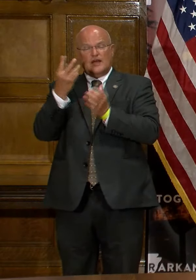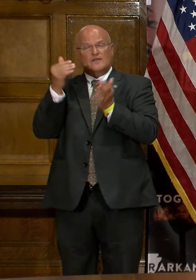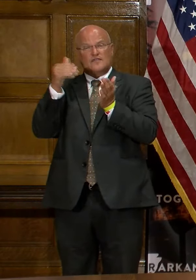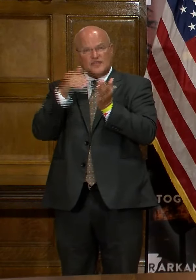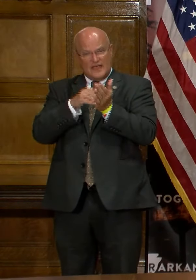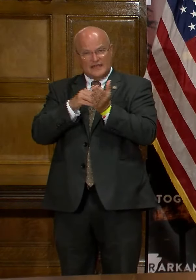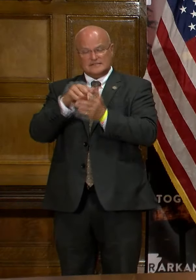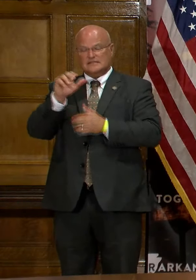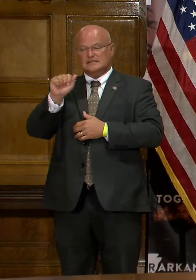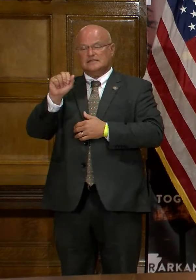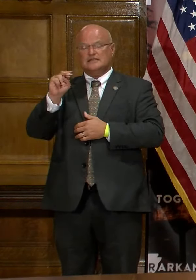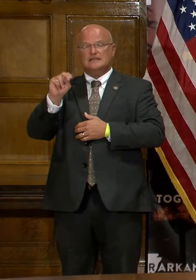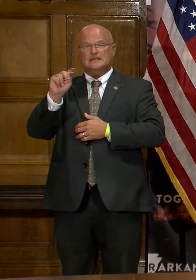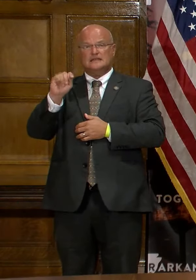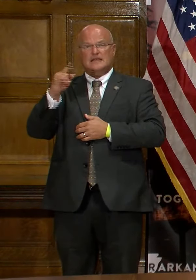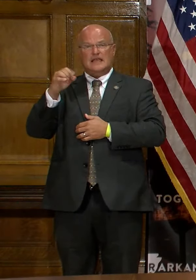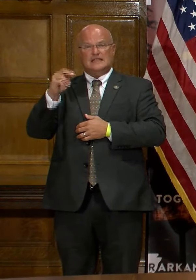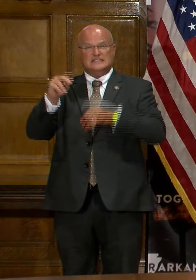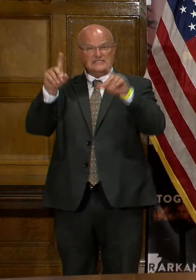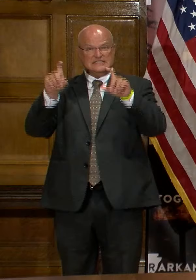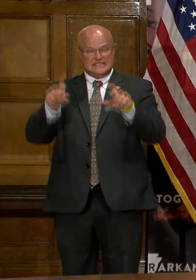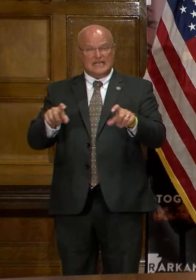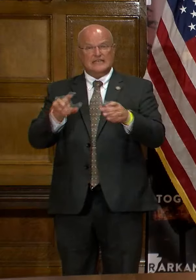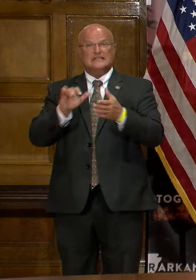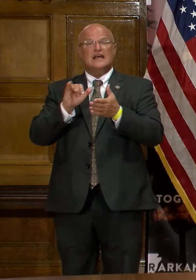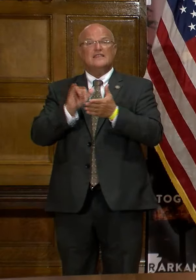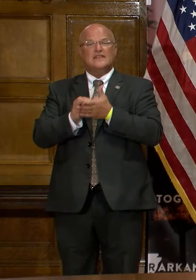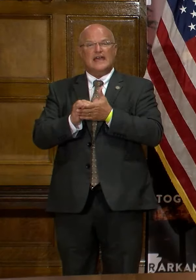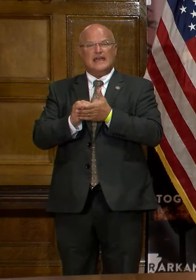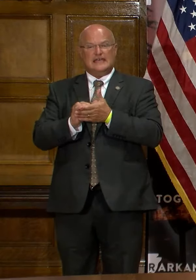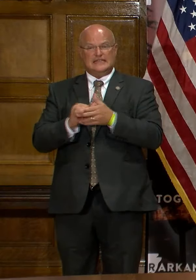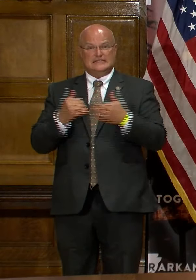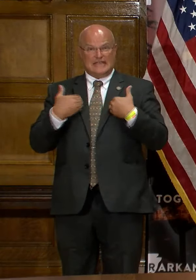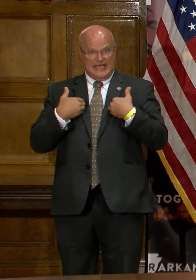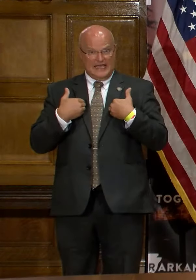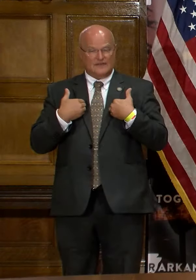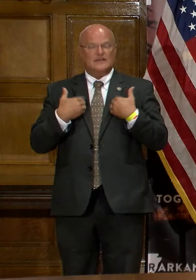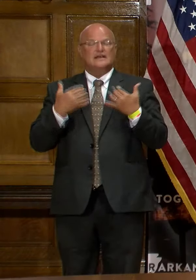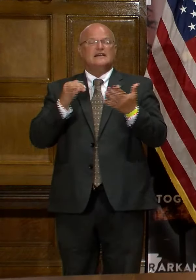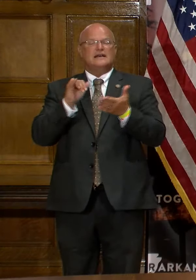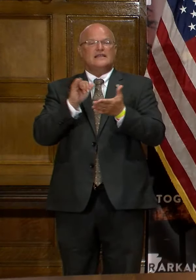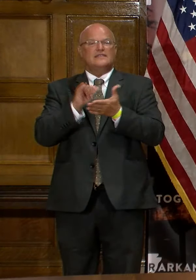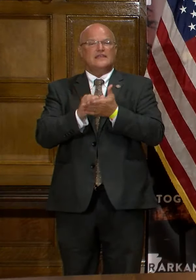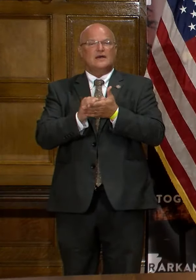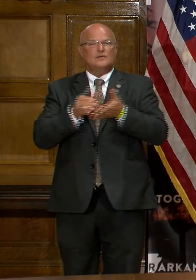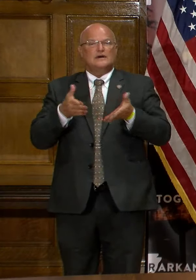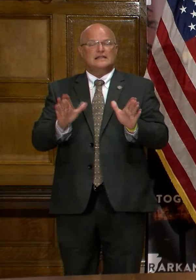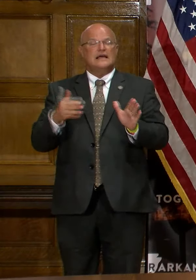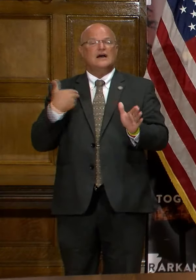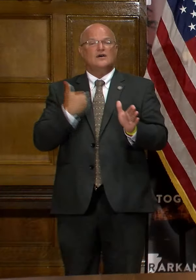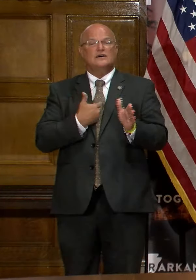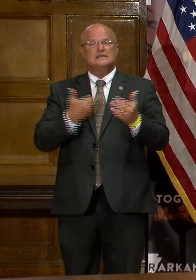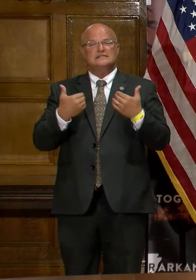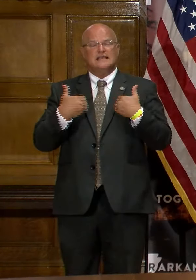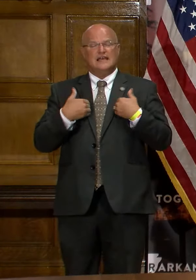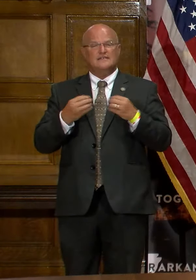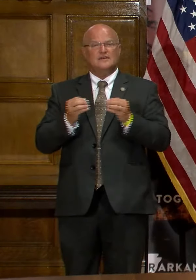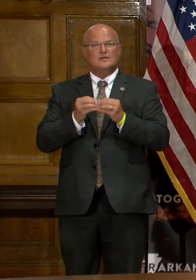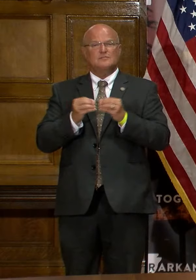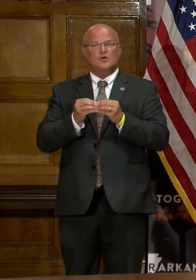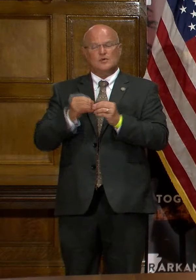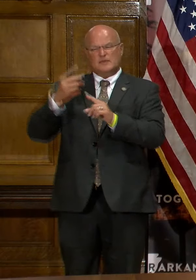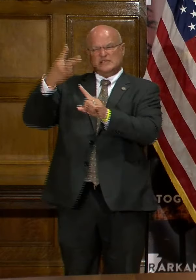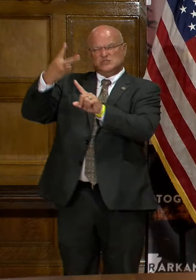12,000 antigen tests that is in hand that will allow us to have at least